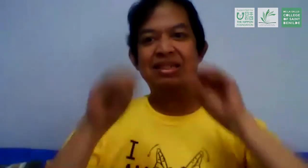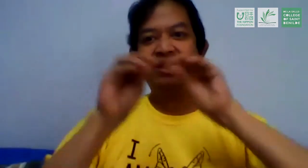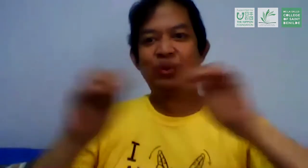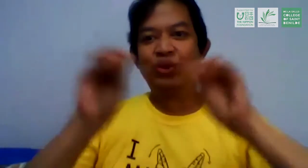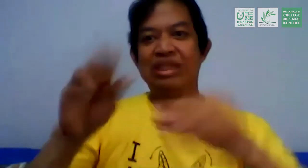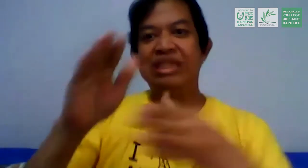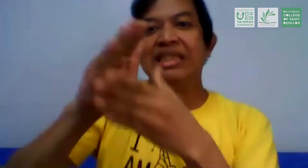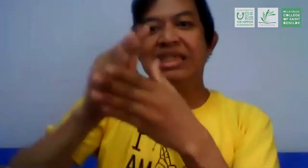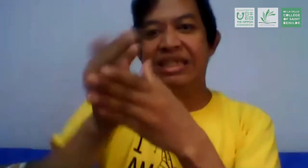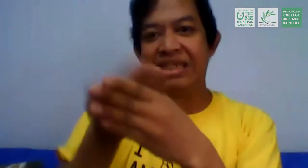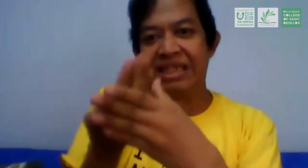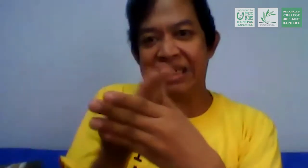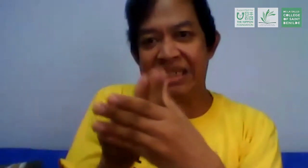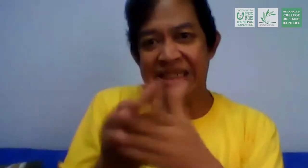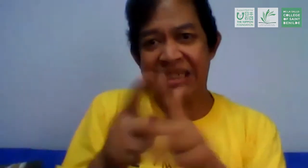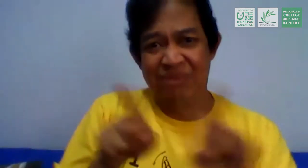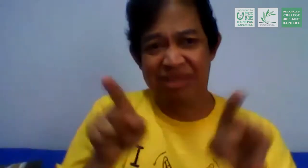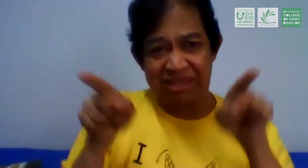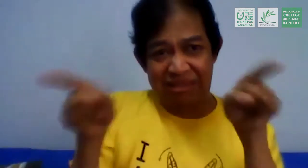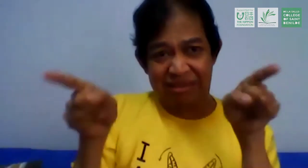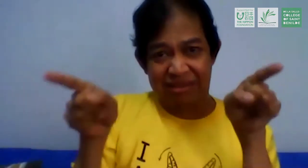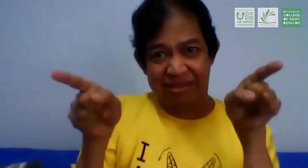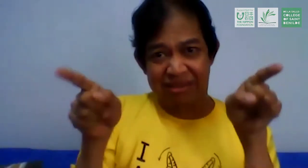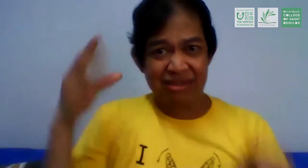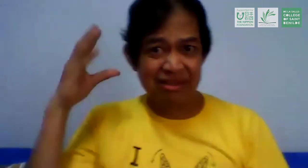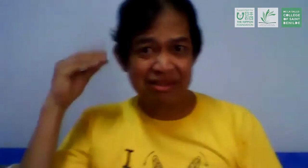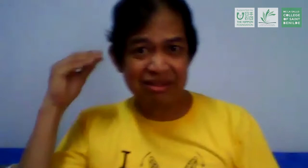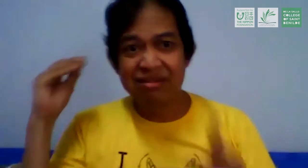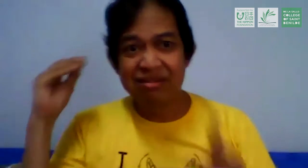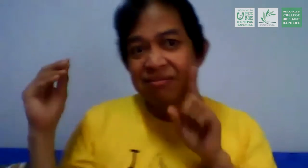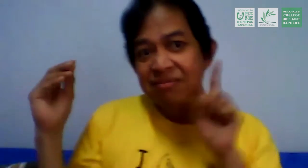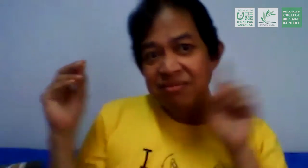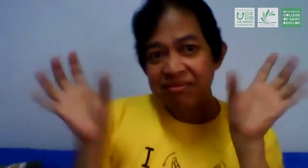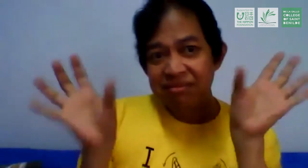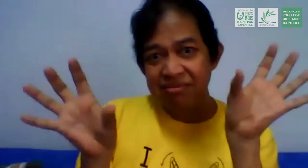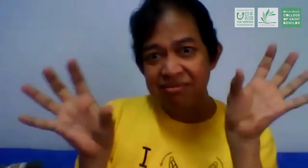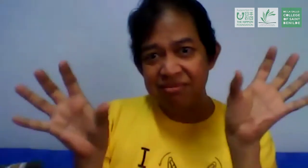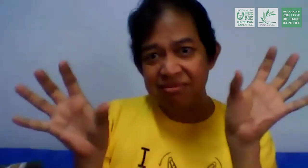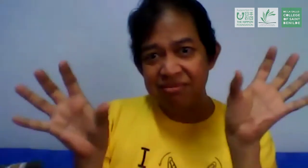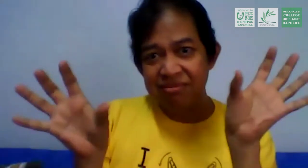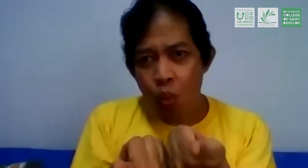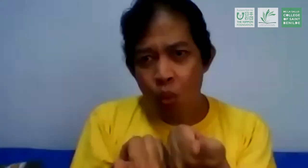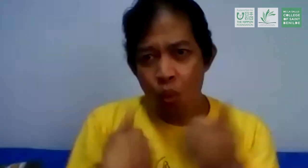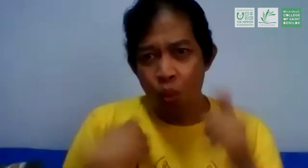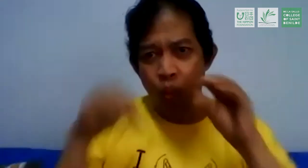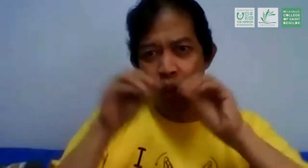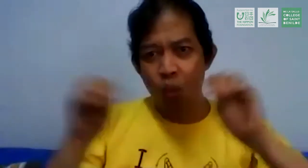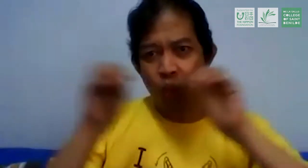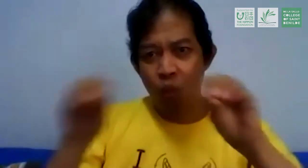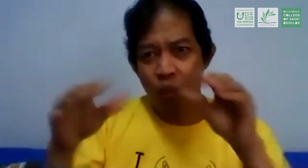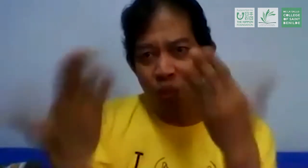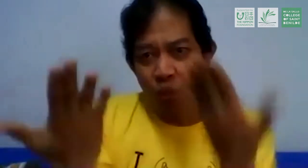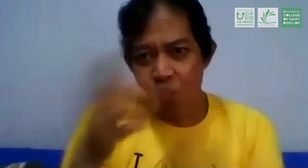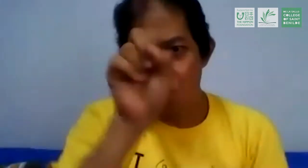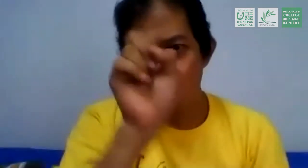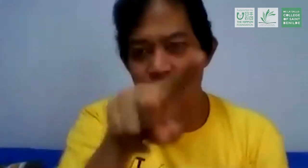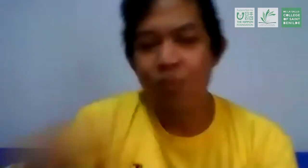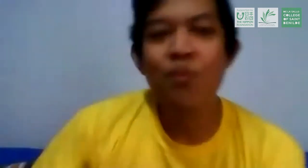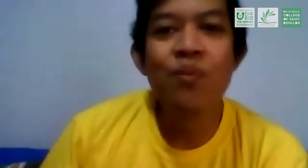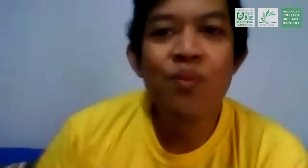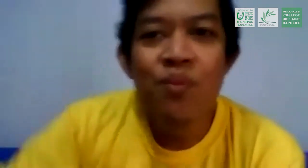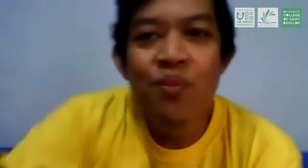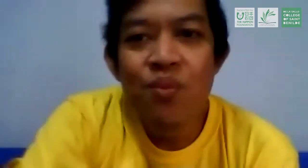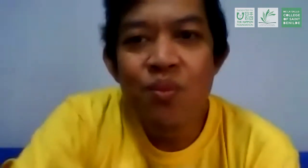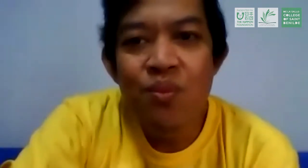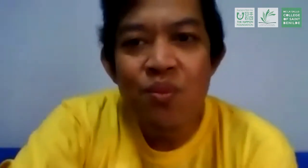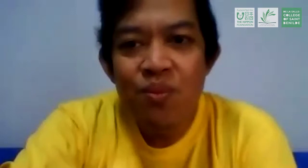when, as a teacher, I would guide them and show them the appropriate sign. So it's, I guess,